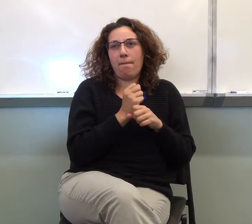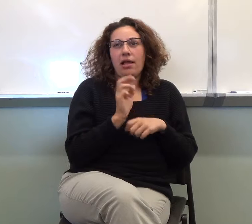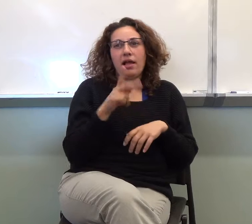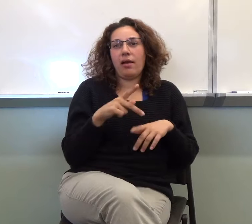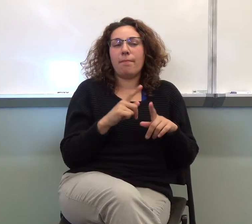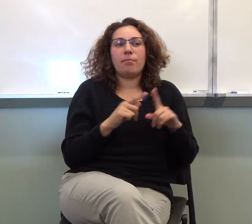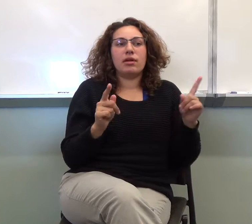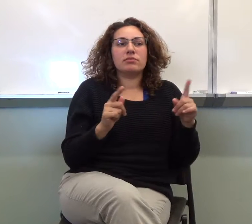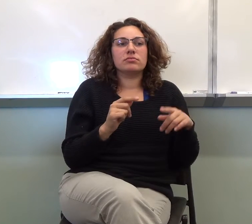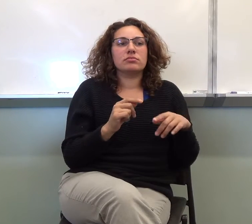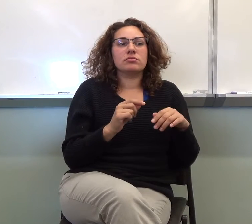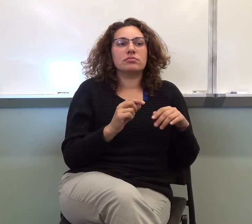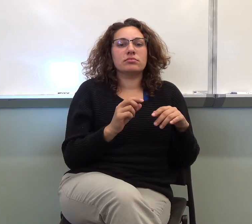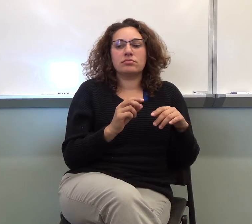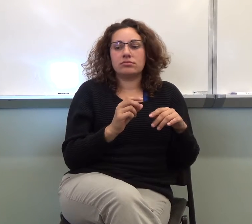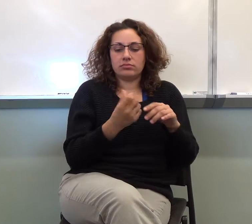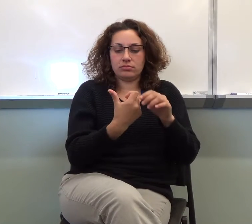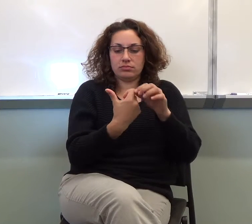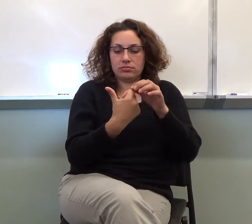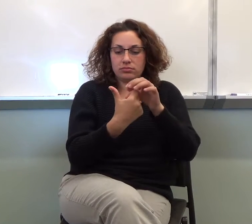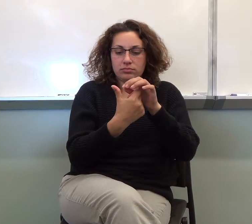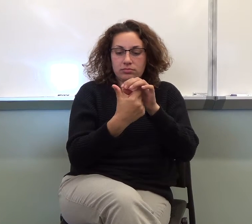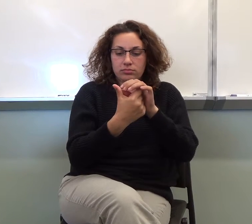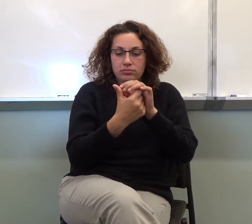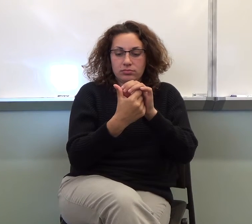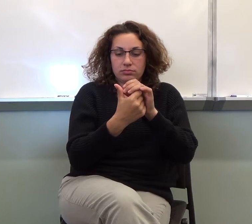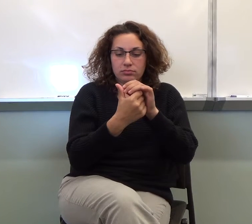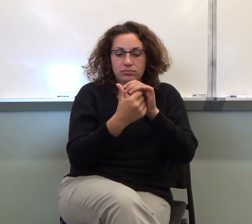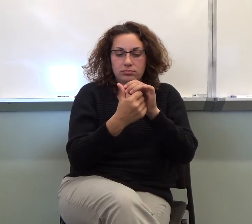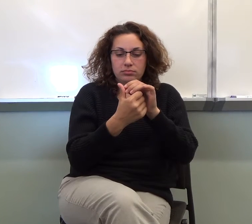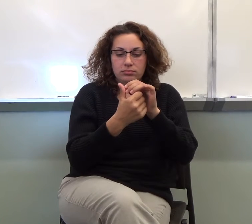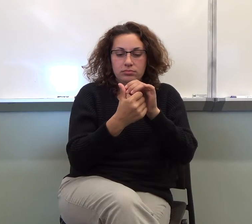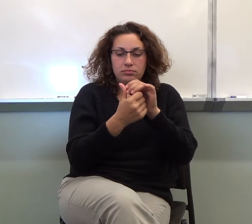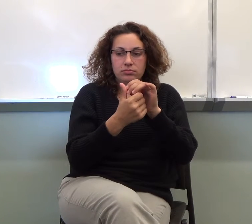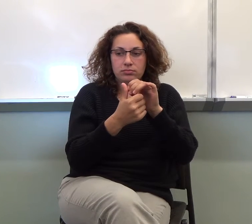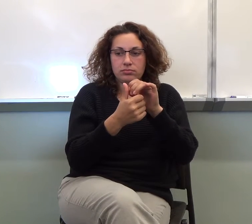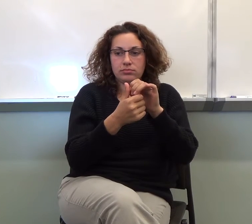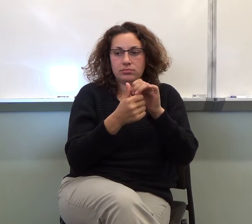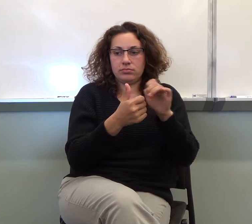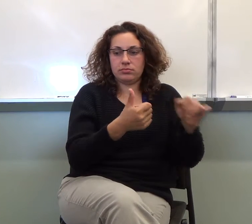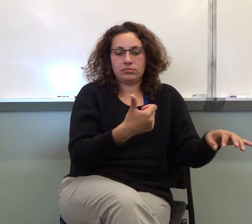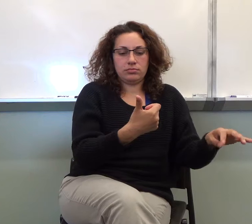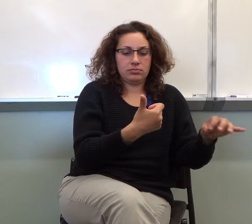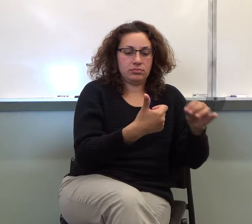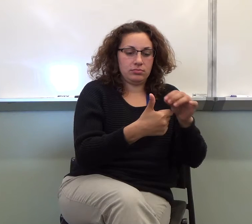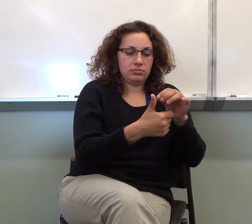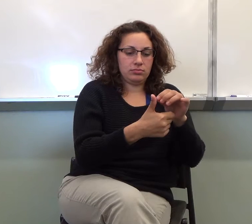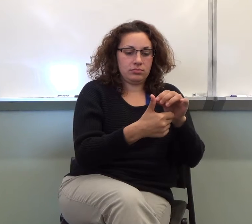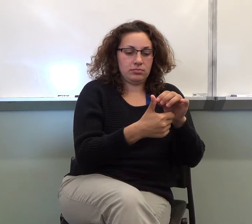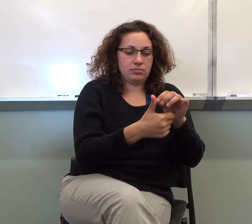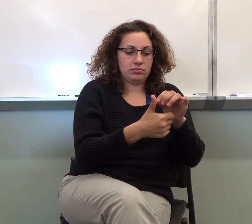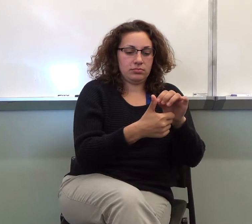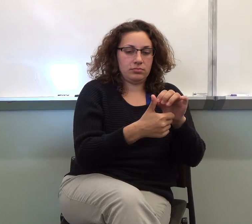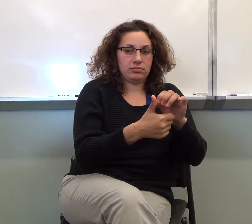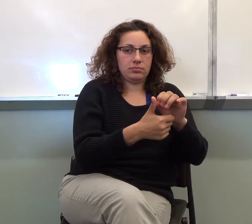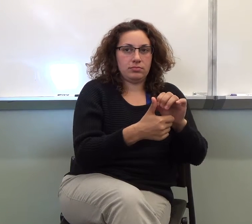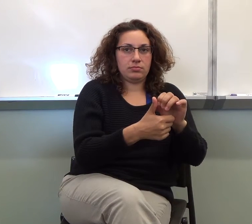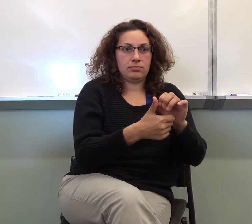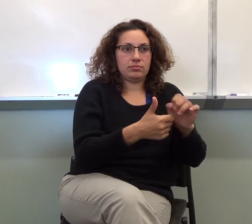questions. Maybe 35 to 40, something like that. You have plenty of time. Do we have to turn 4 homework assignments with it, or is it just gonna be